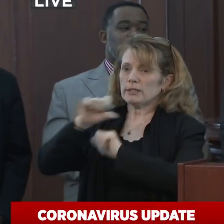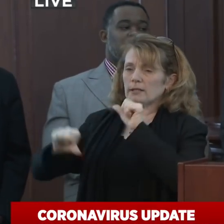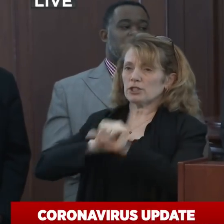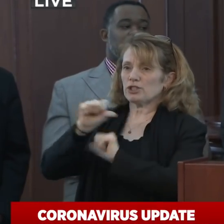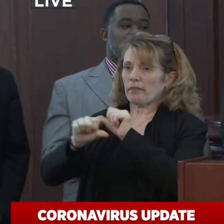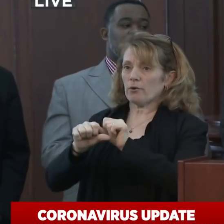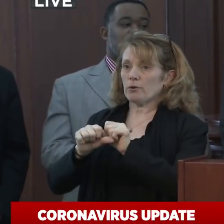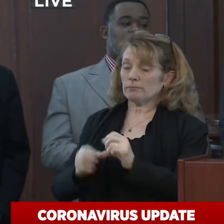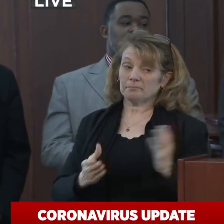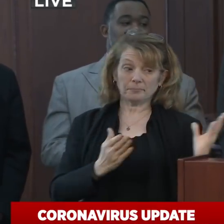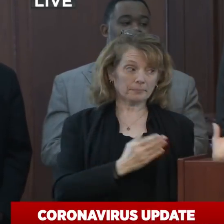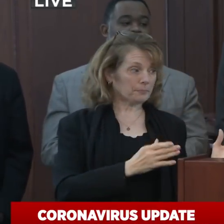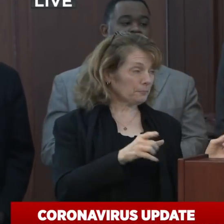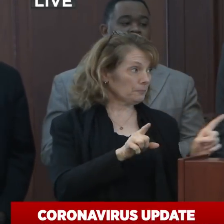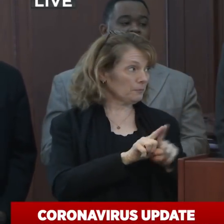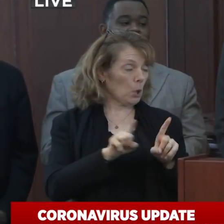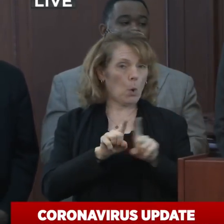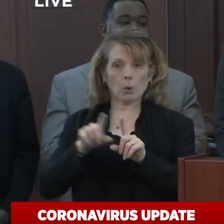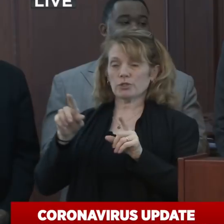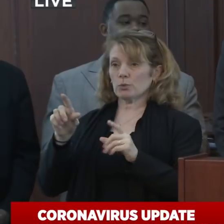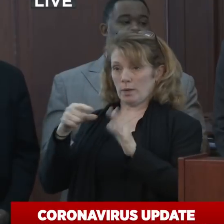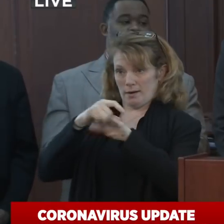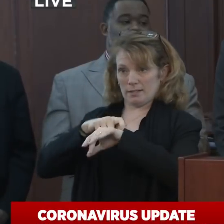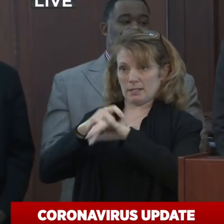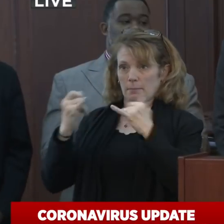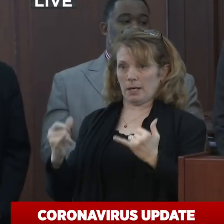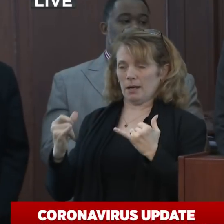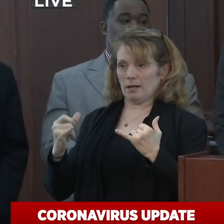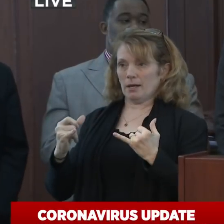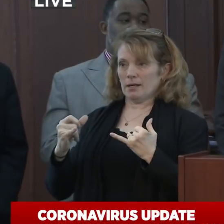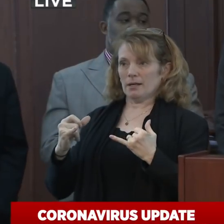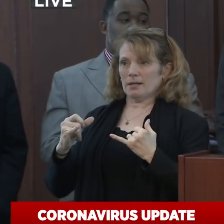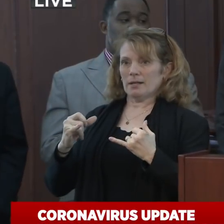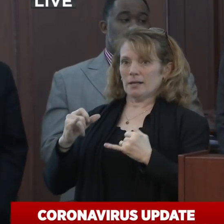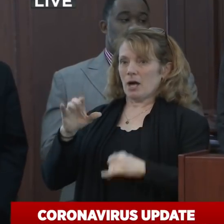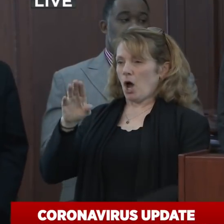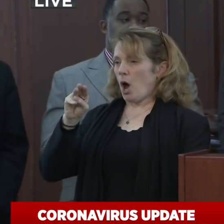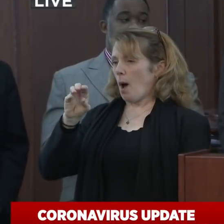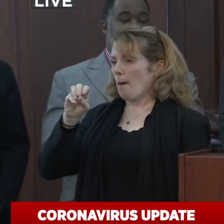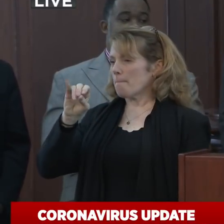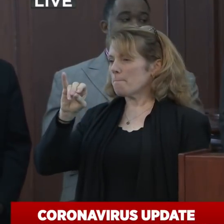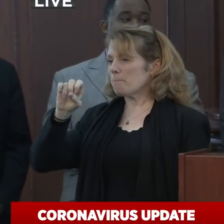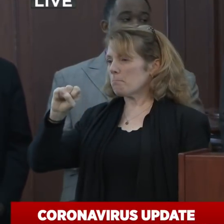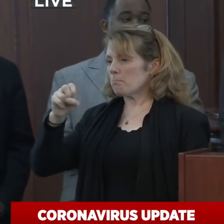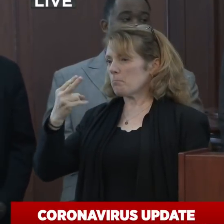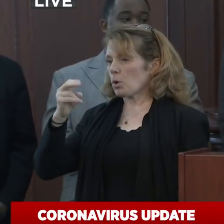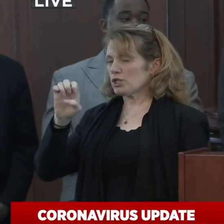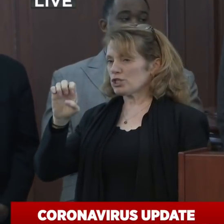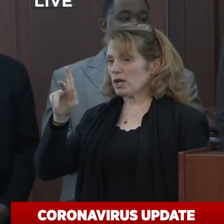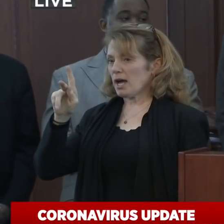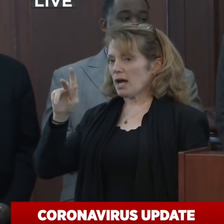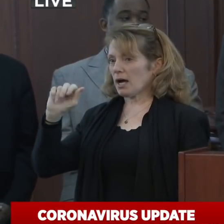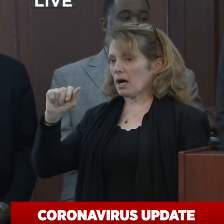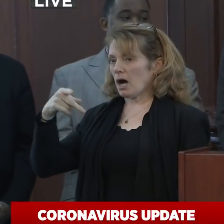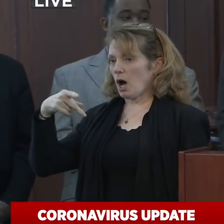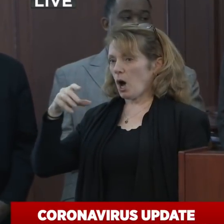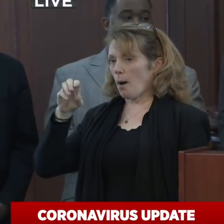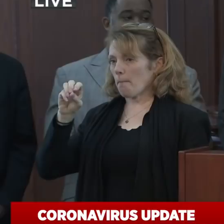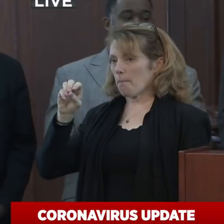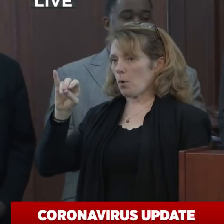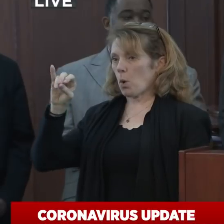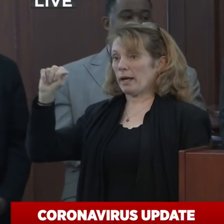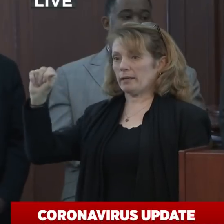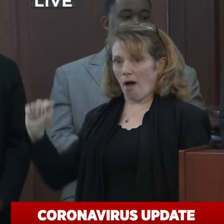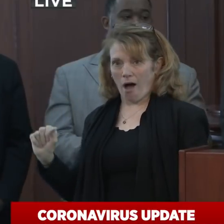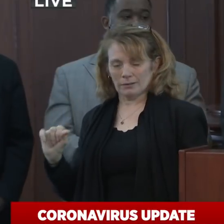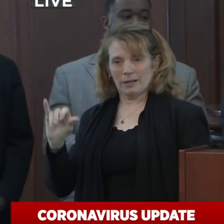of, let me know if I'm saying this correctly, Moshe Kapoya, which everything is upside down. That's sort of the fun part of Purim, and